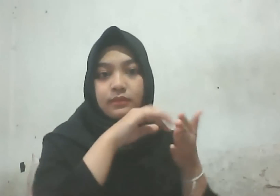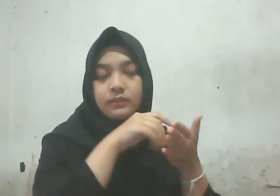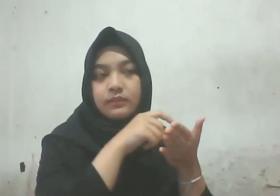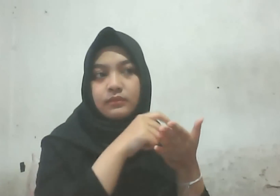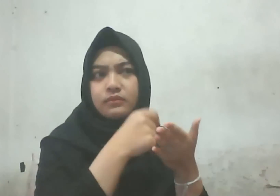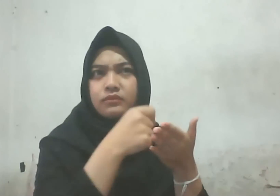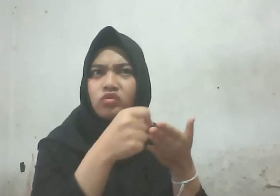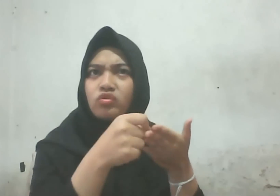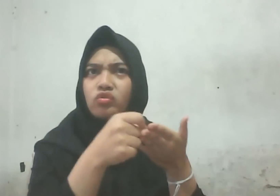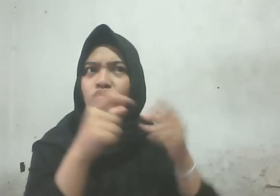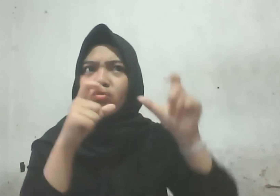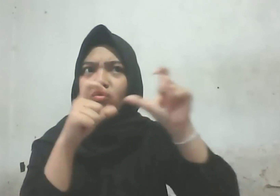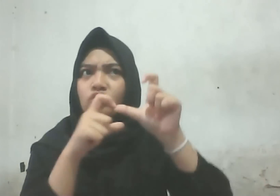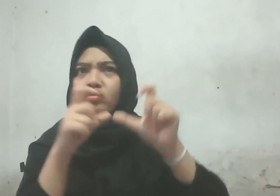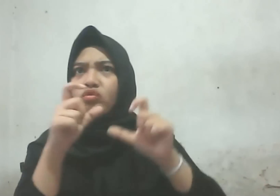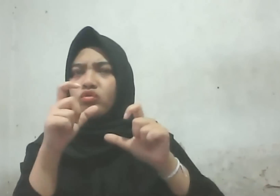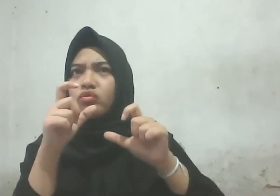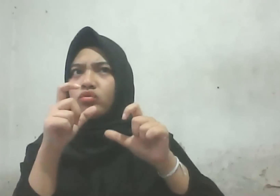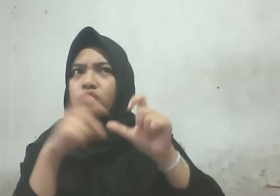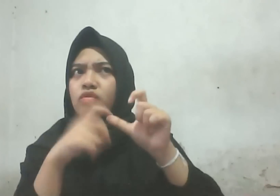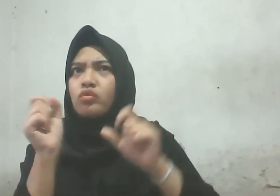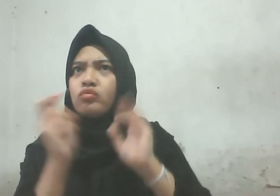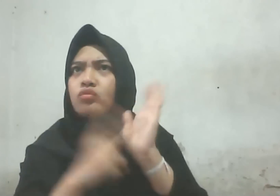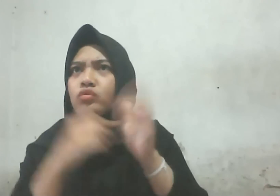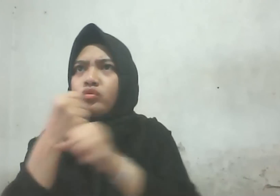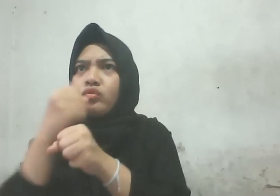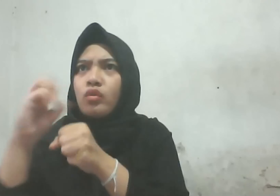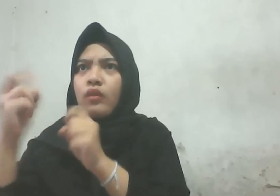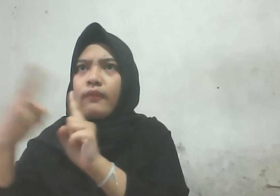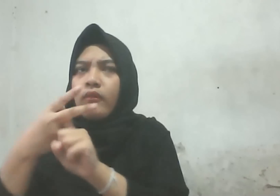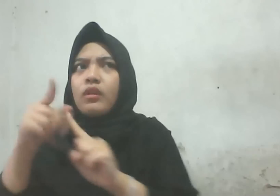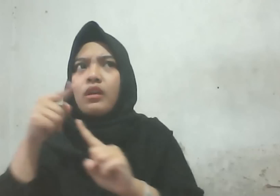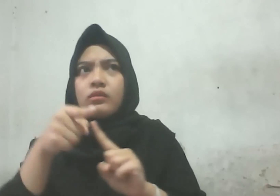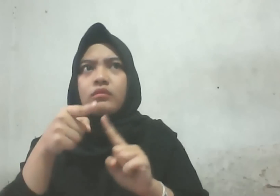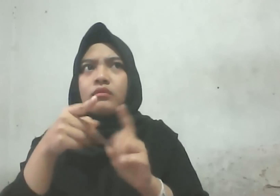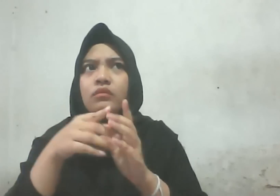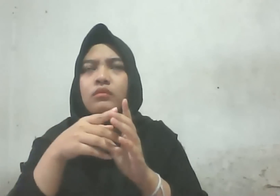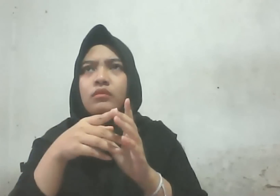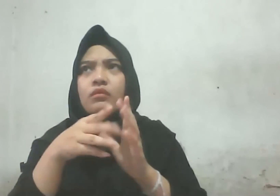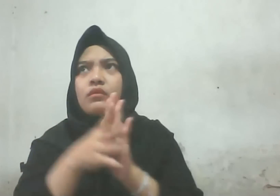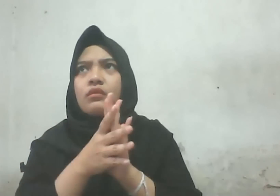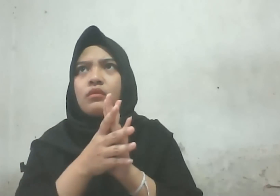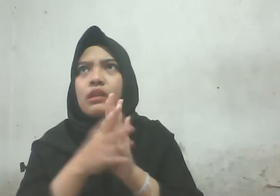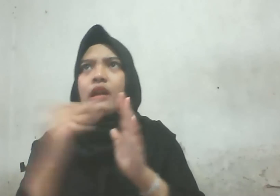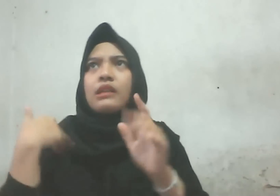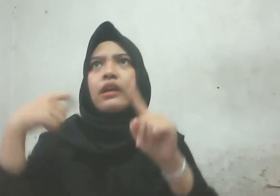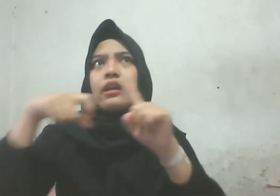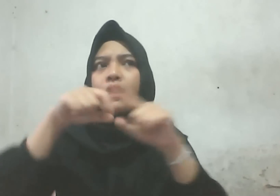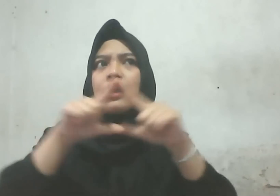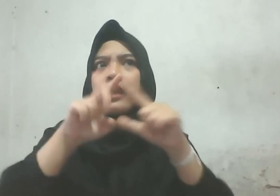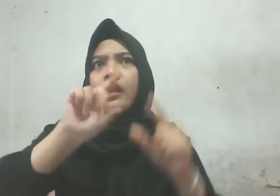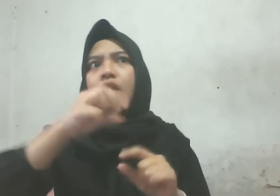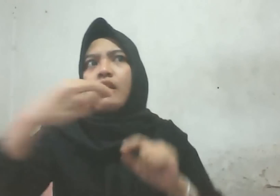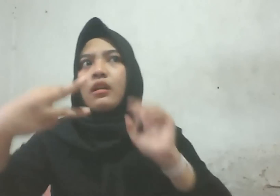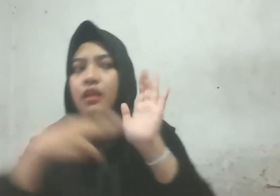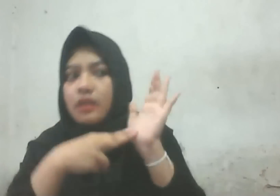Guh. Dan is also one of the contributors on that book, and also Karen Soldatik.